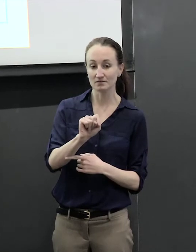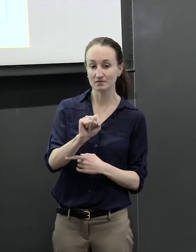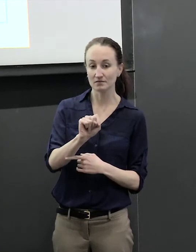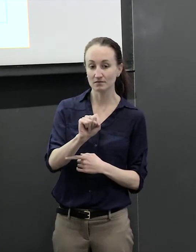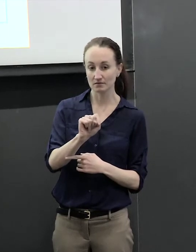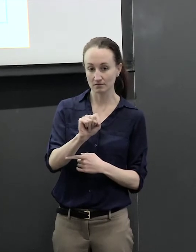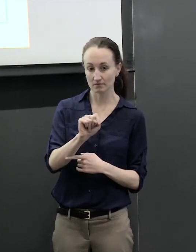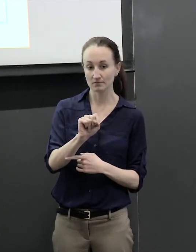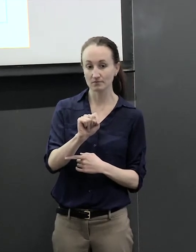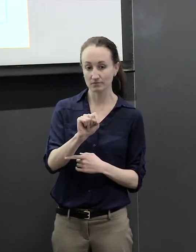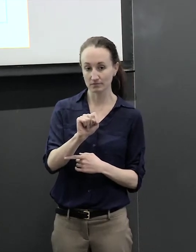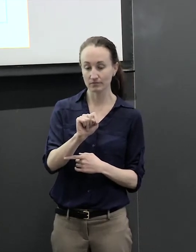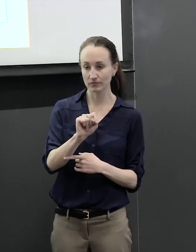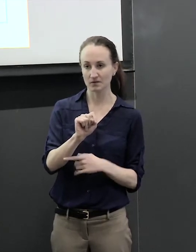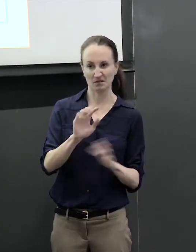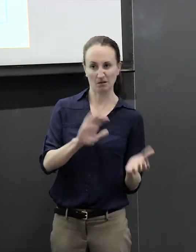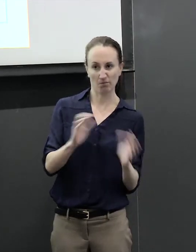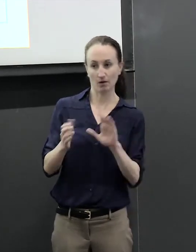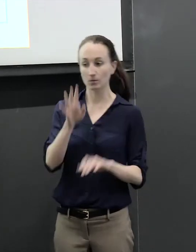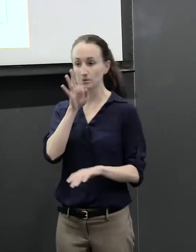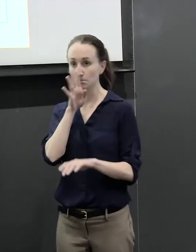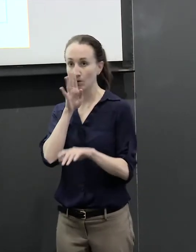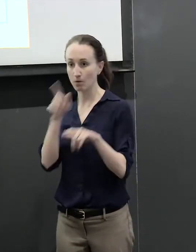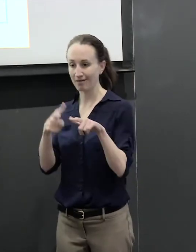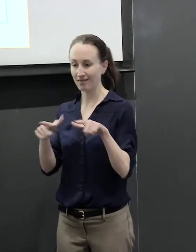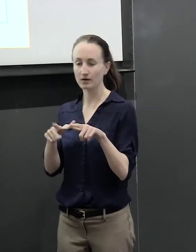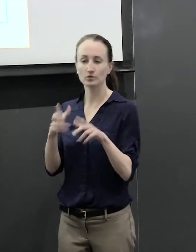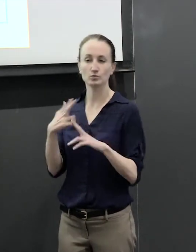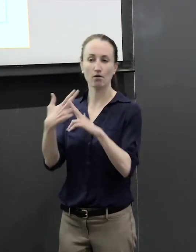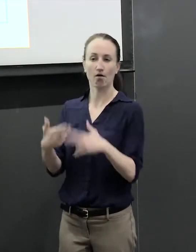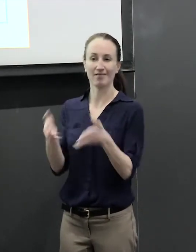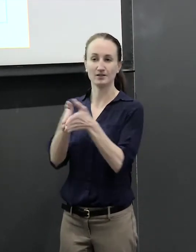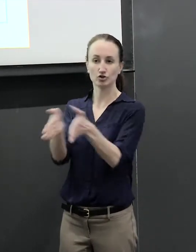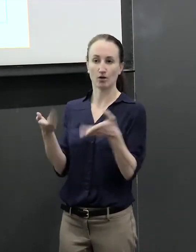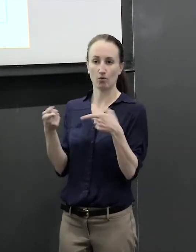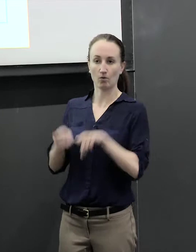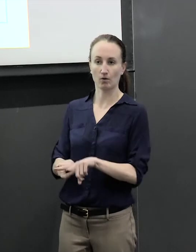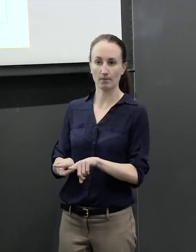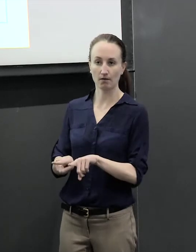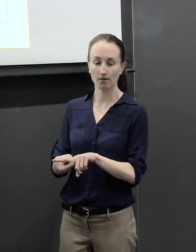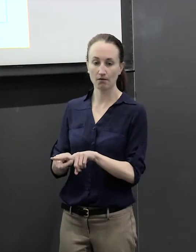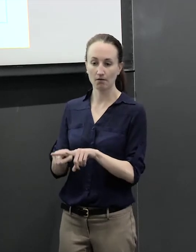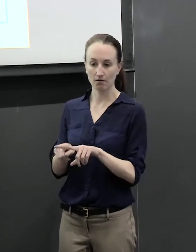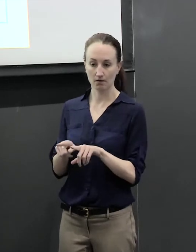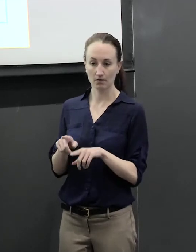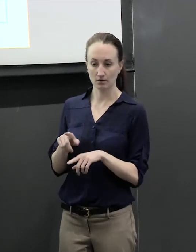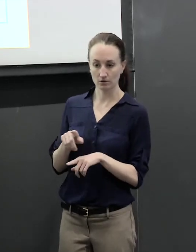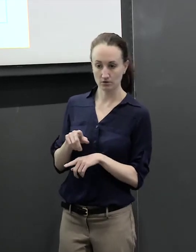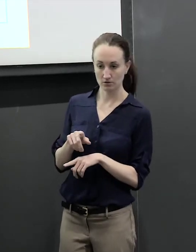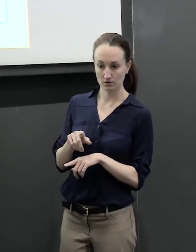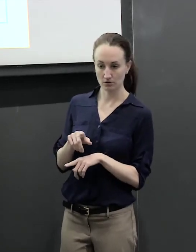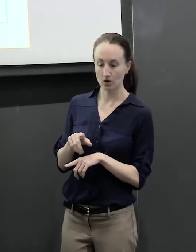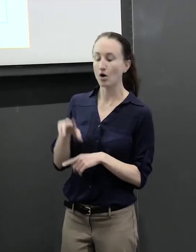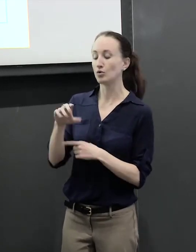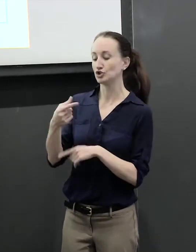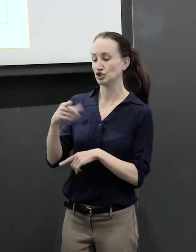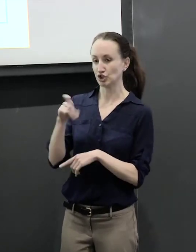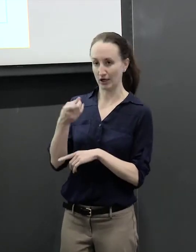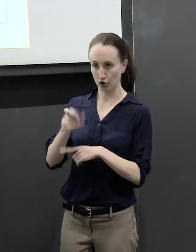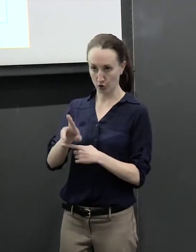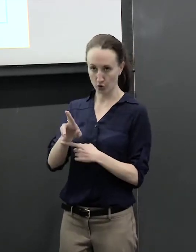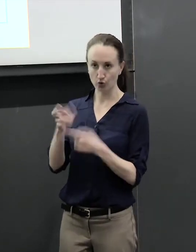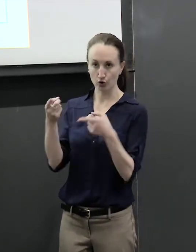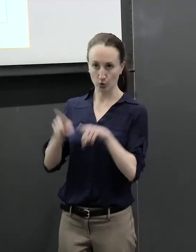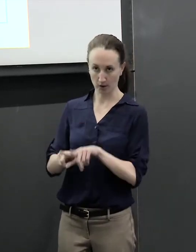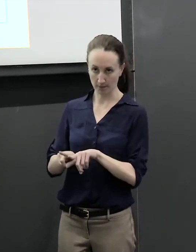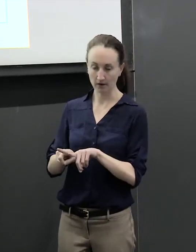which in spoken languages could be gender agreement, and in sign language could be